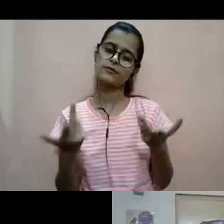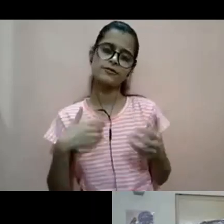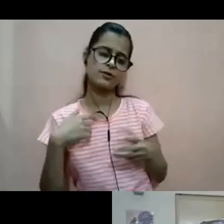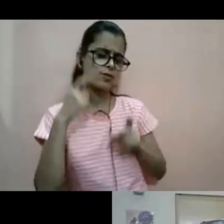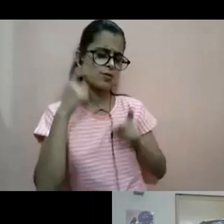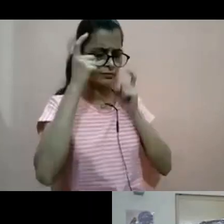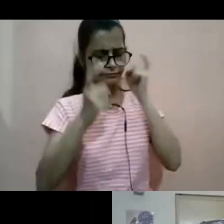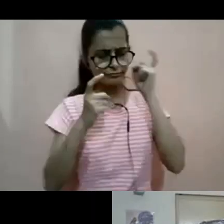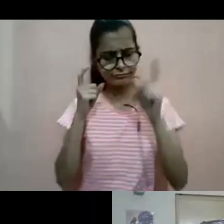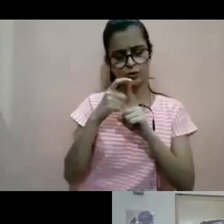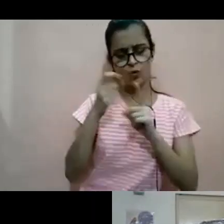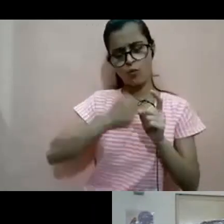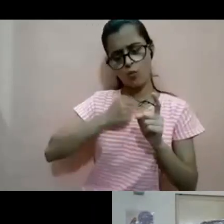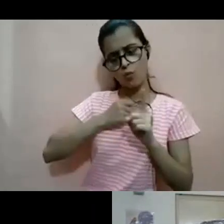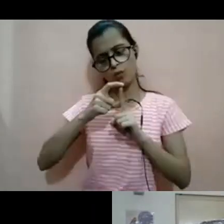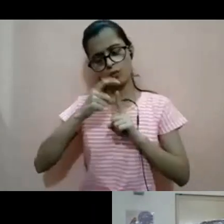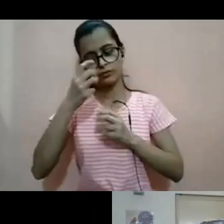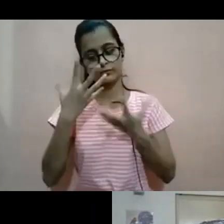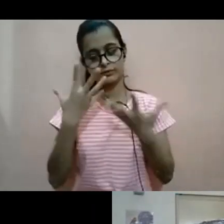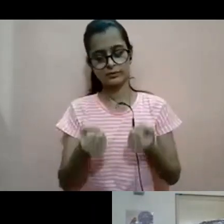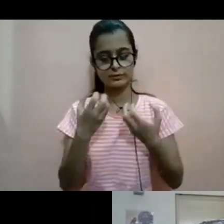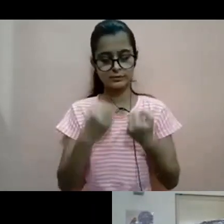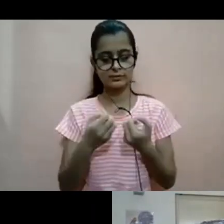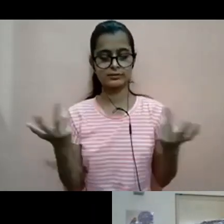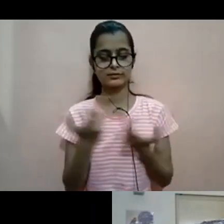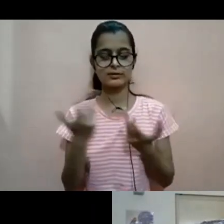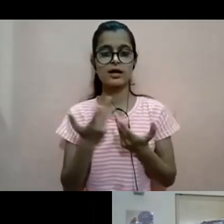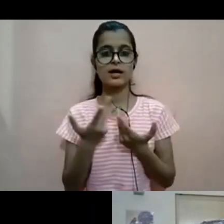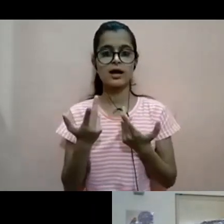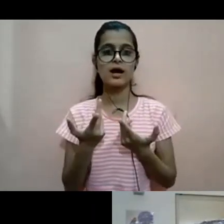as within us. They are clearly outside of us too.